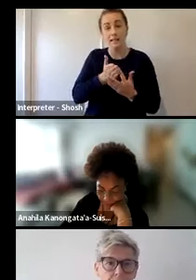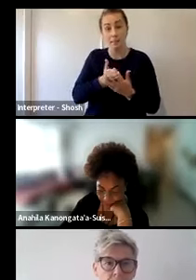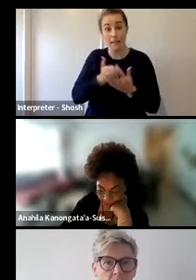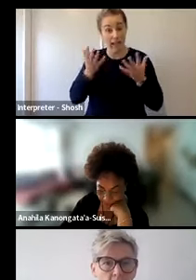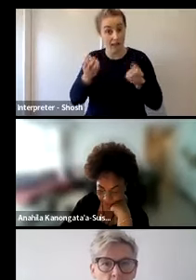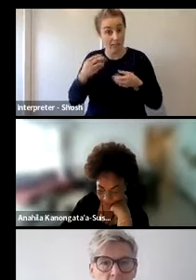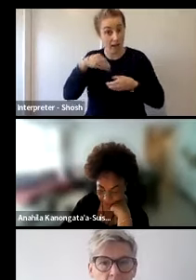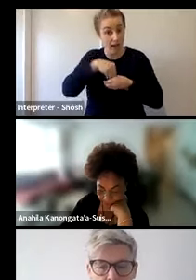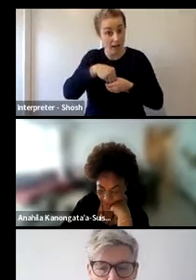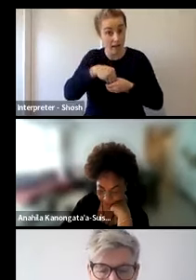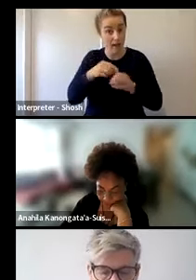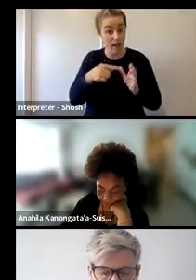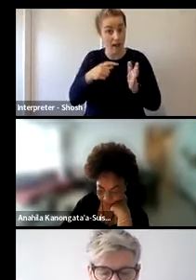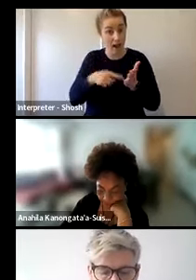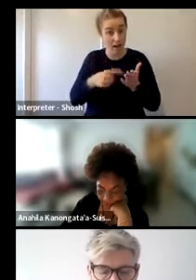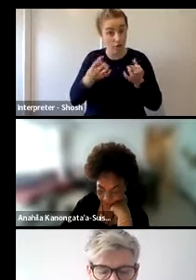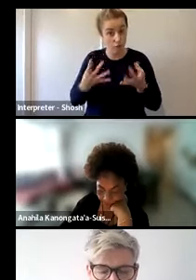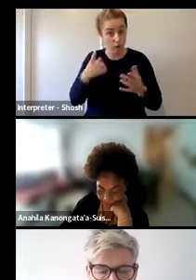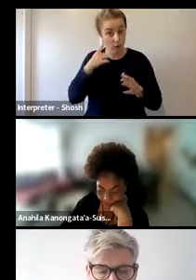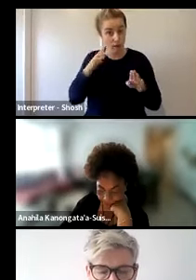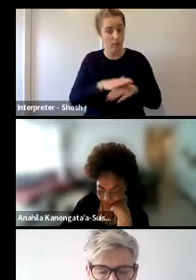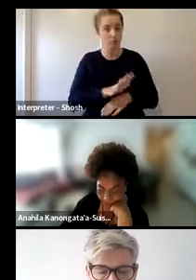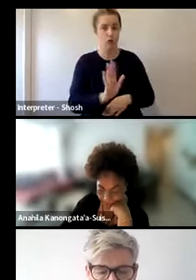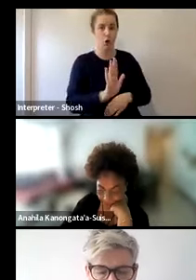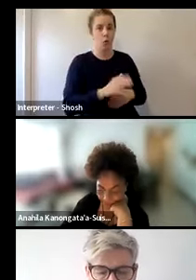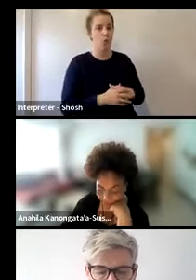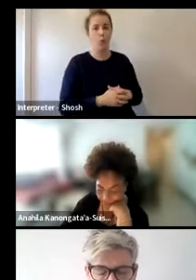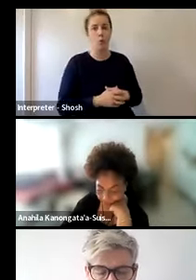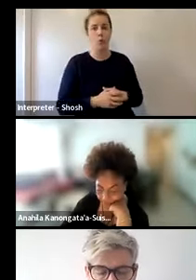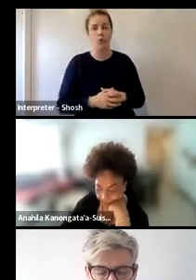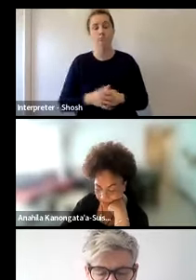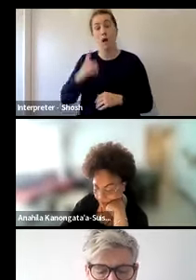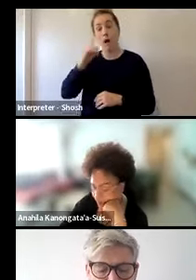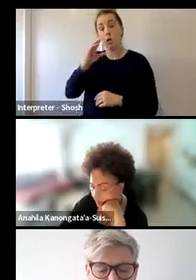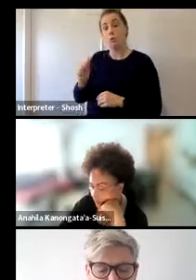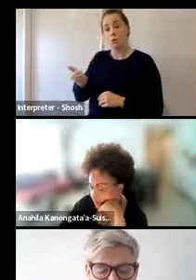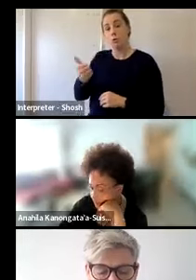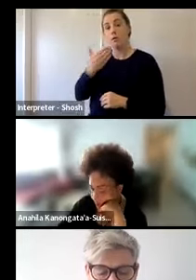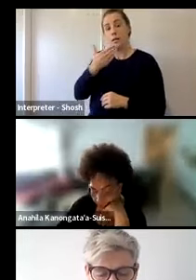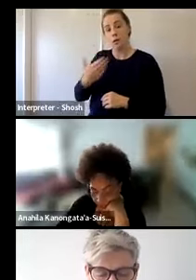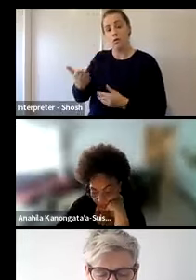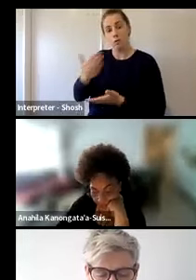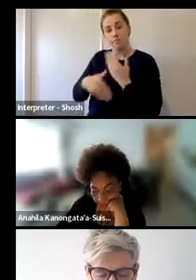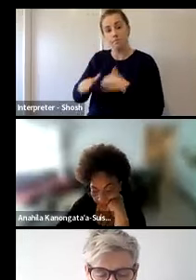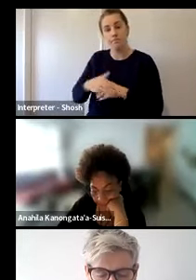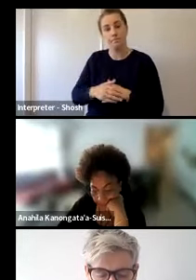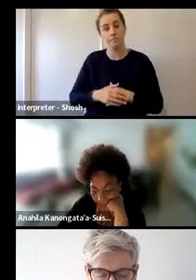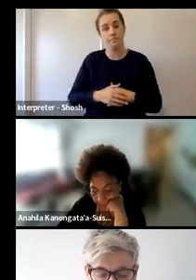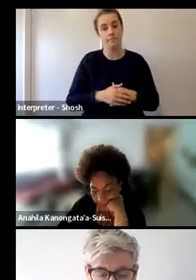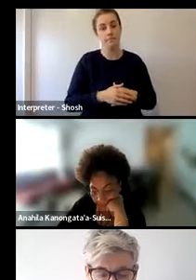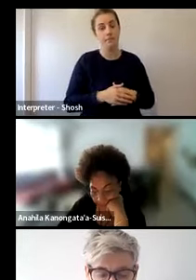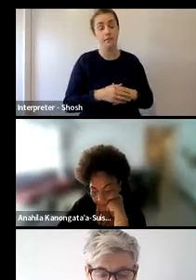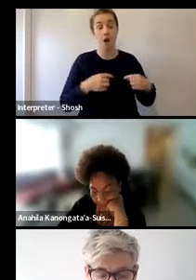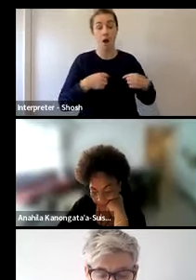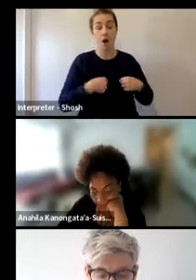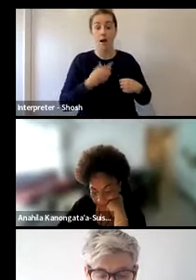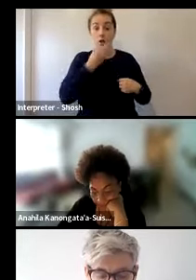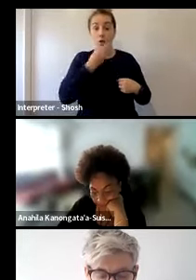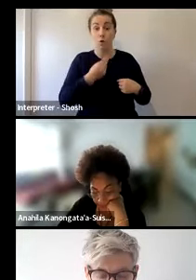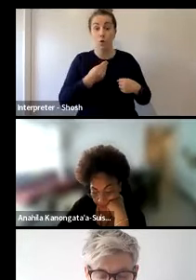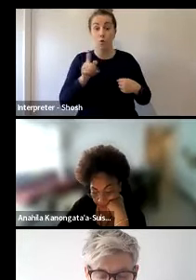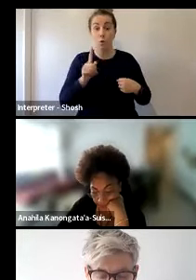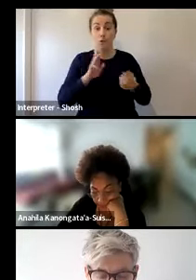exists within the Act? No. Yeah, thought so. Thank you so much. Yeah, Okay, I use the